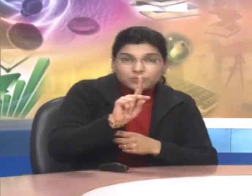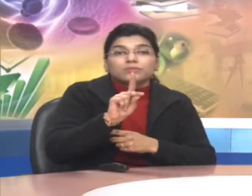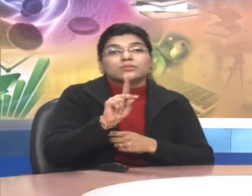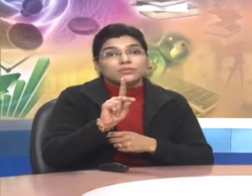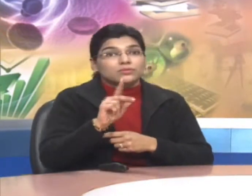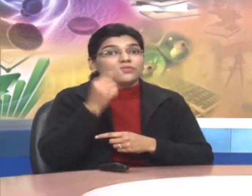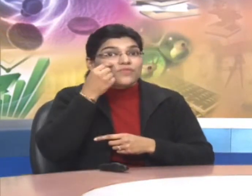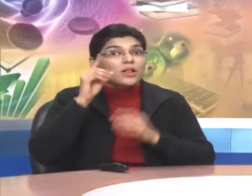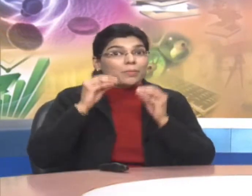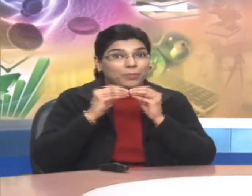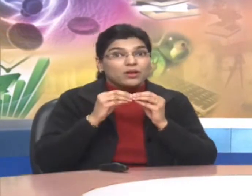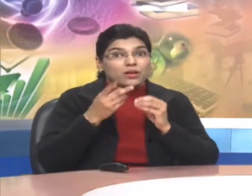Again,